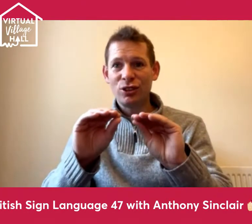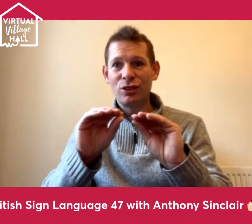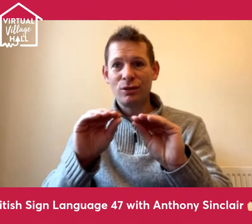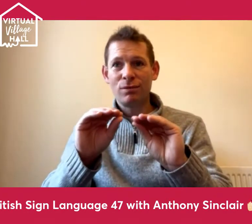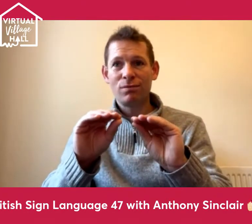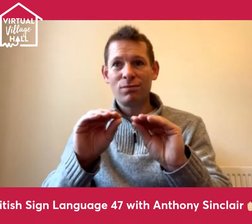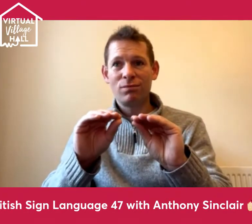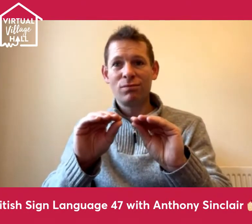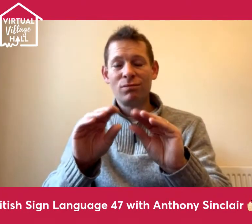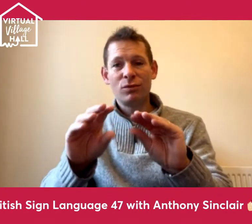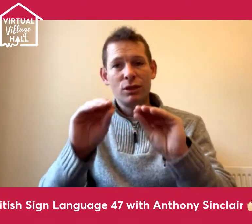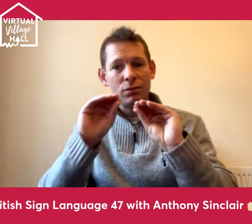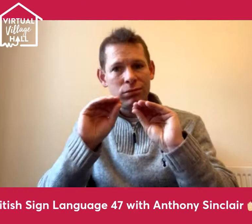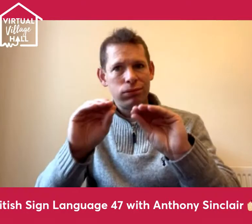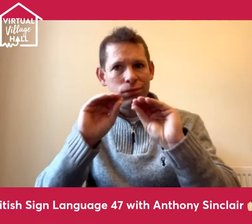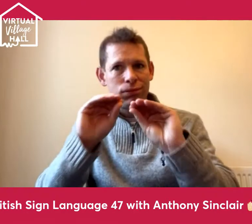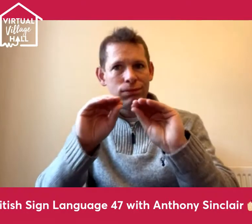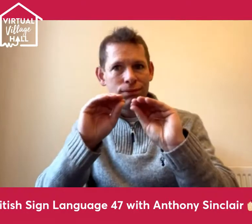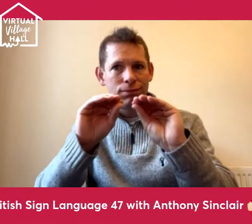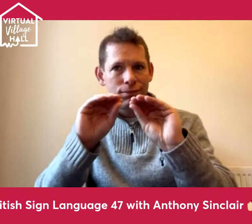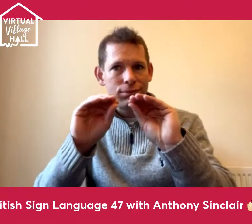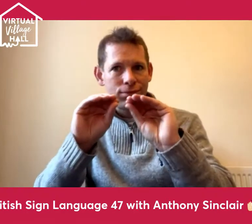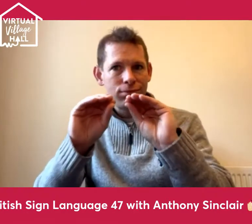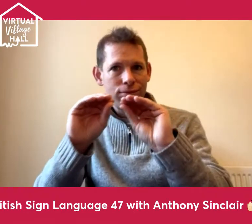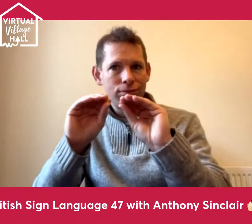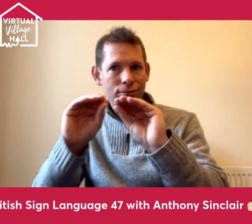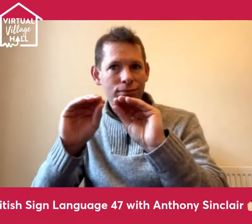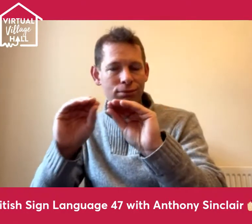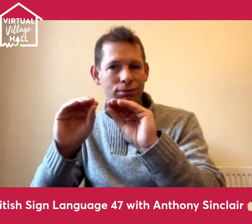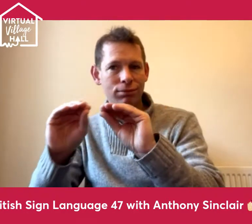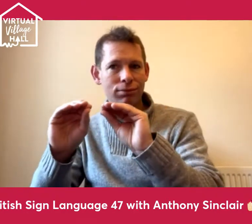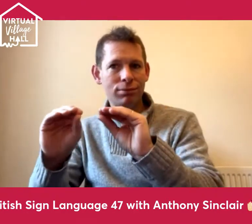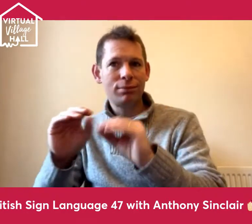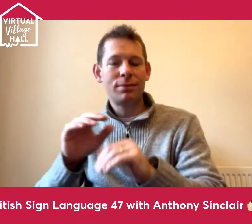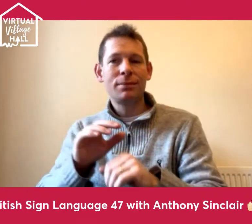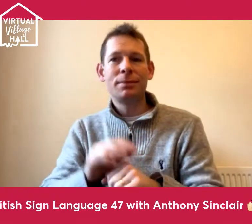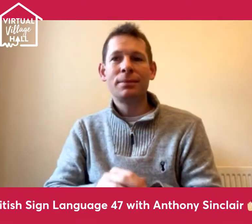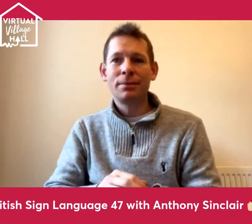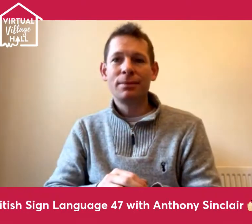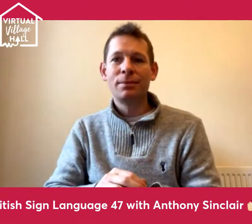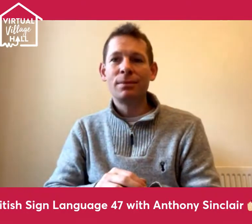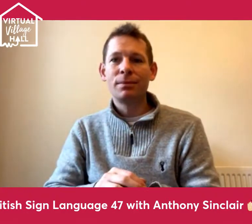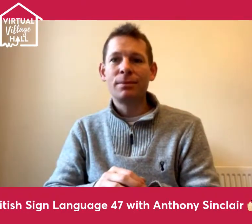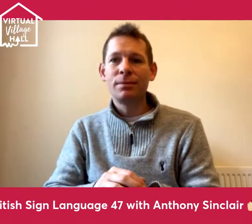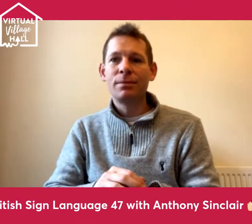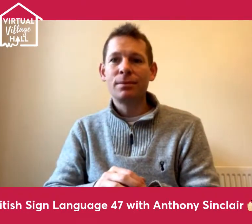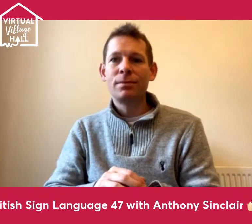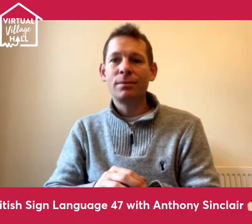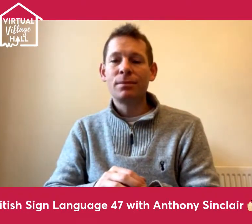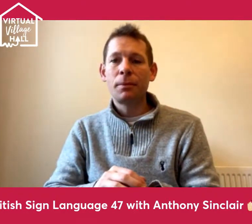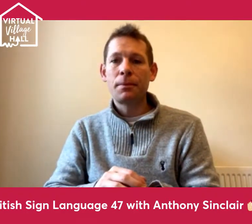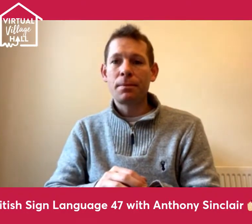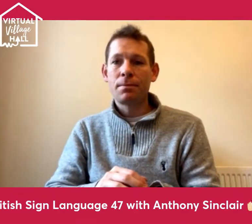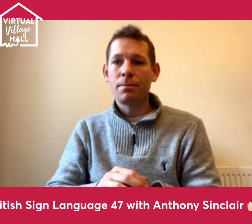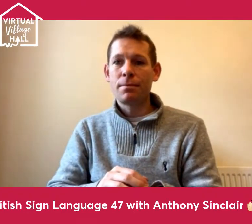Or teaching. So look how I'm signing the word to teach. Look at my facial expression here.